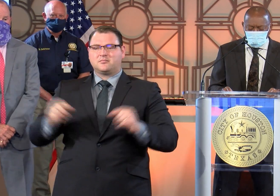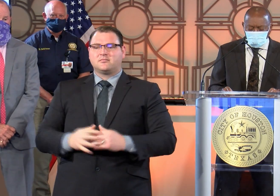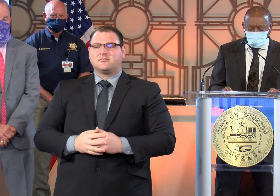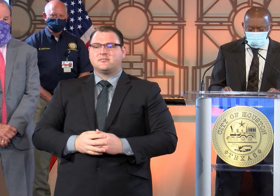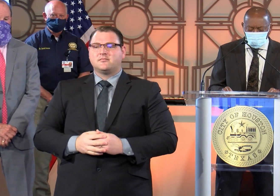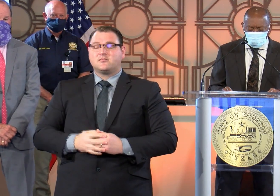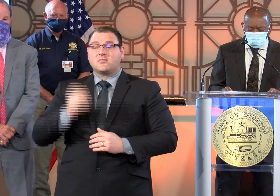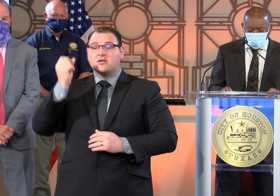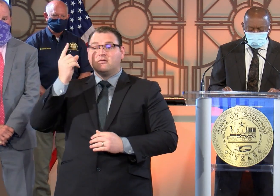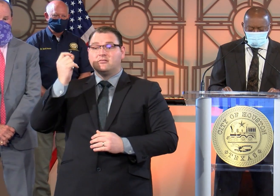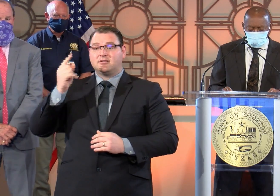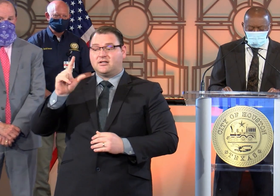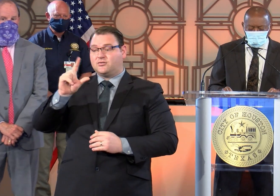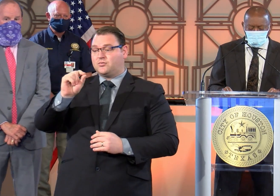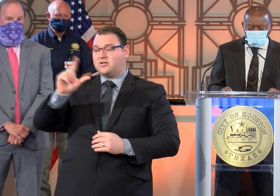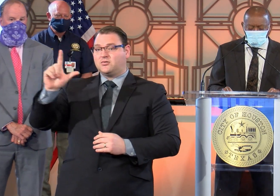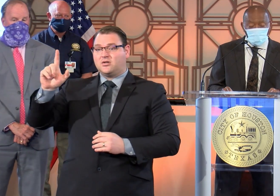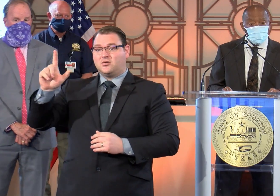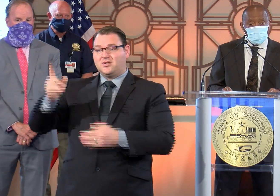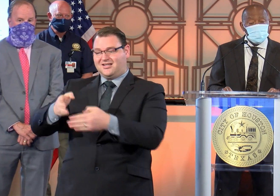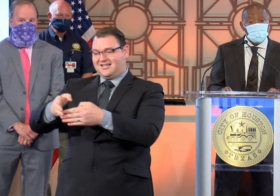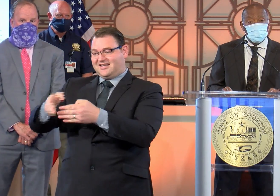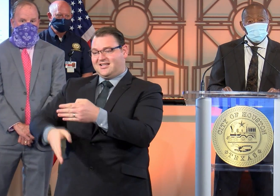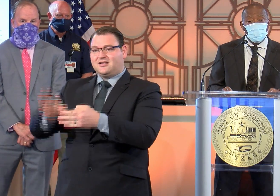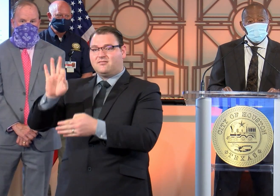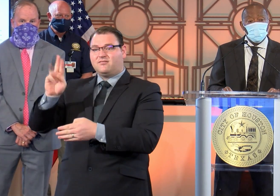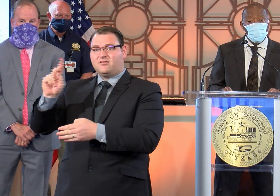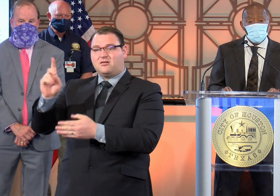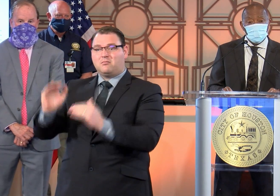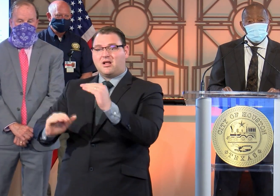2021 ending fund balance will be